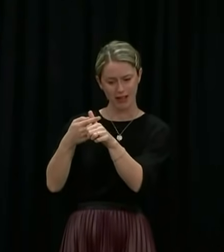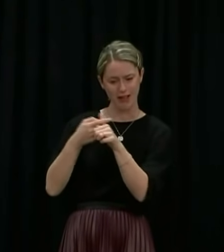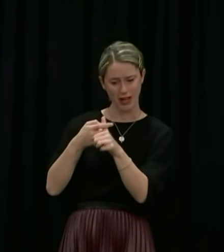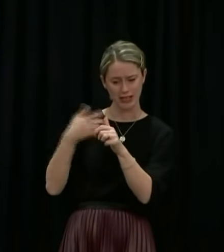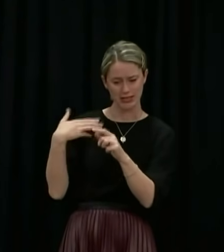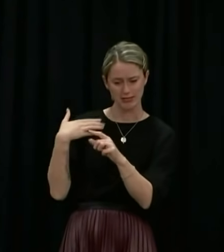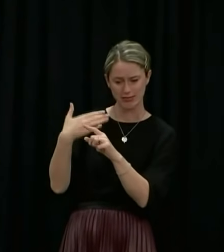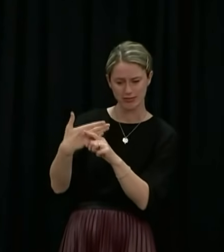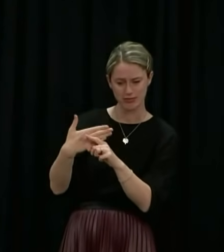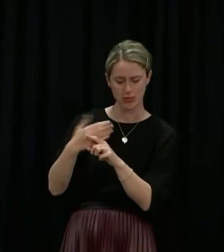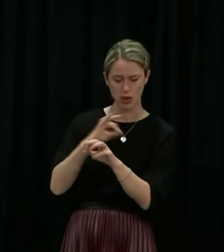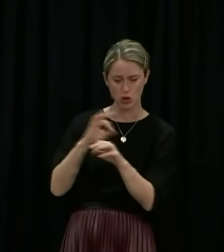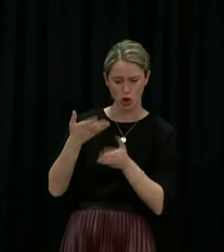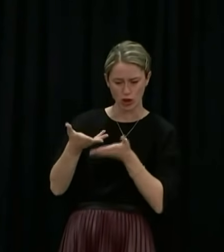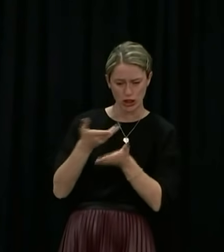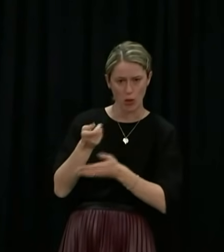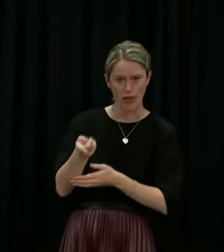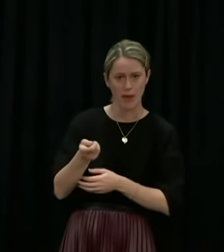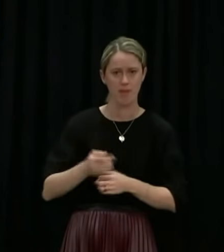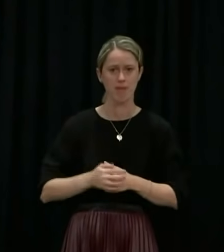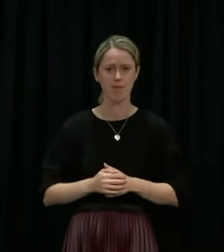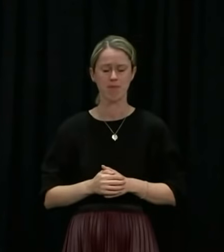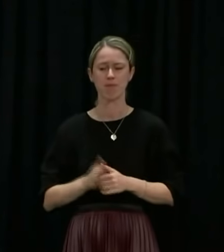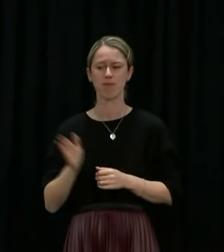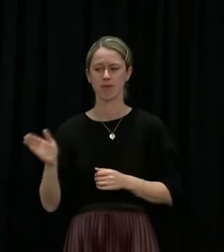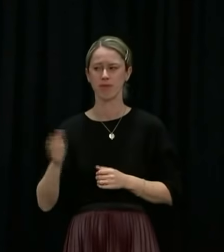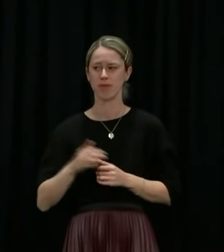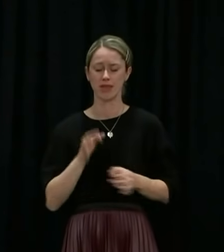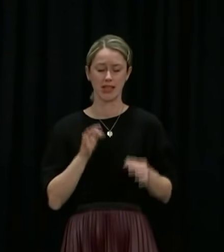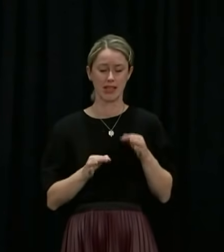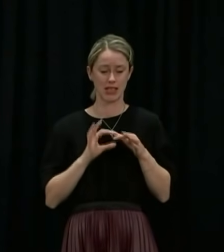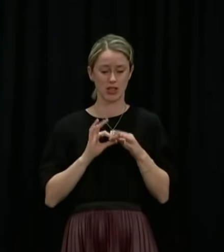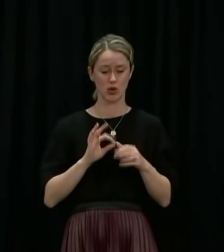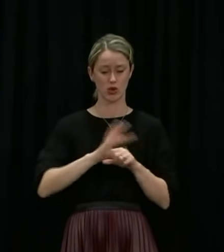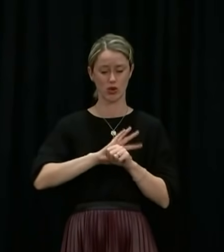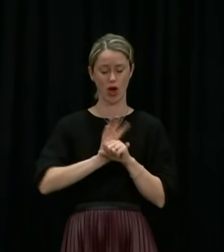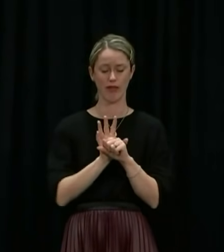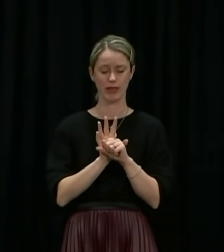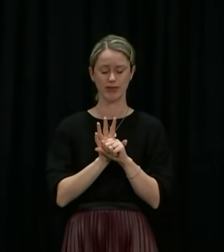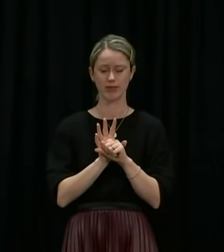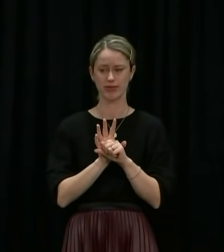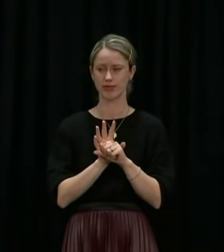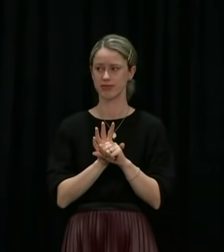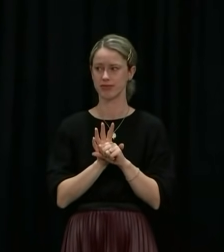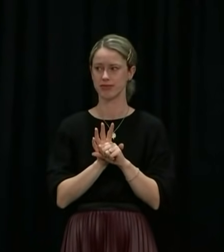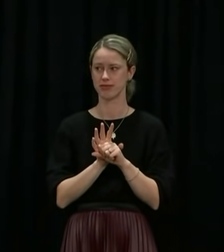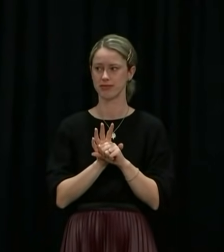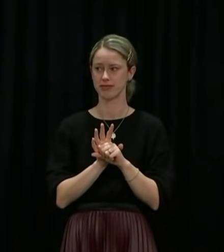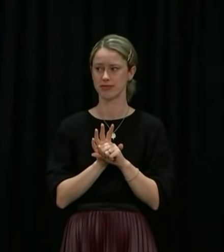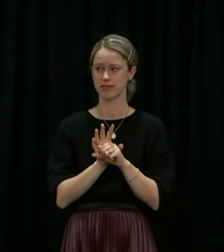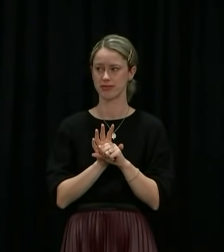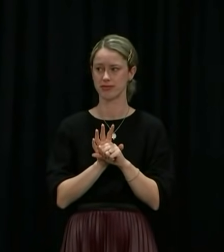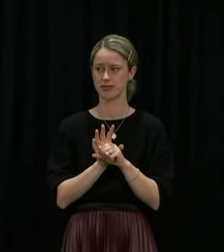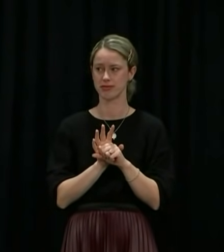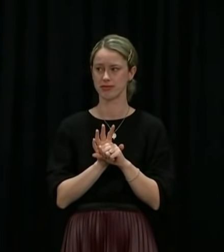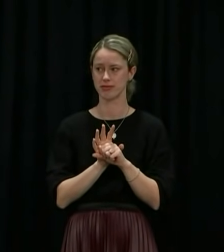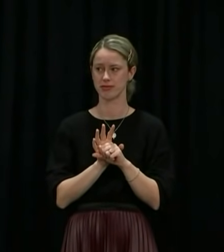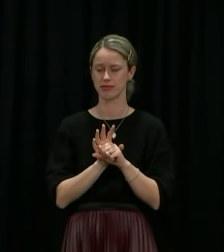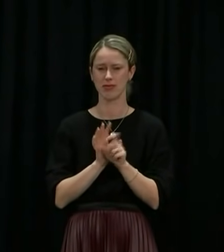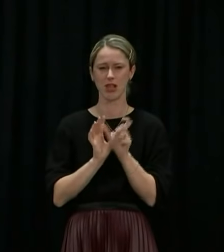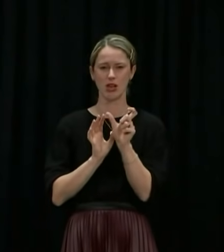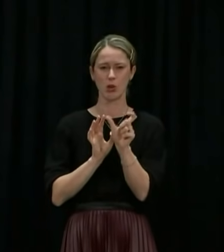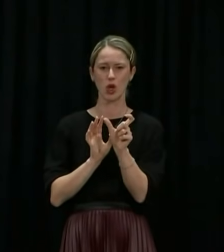the first thing I would say is that the decisions around COVID-19, we continued. I think the